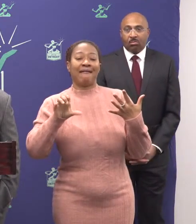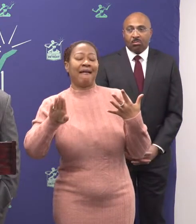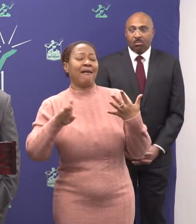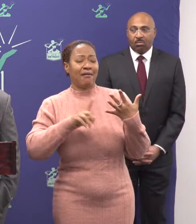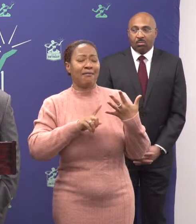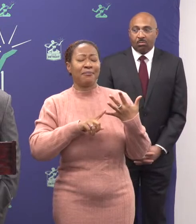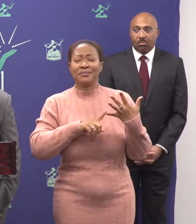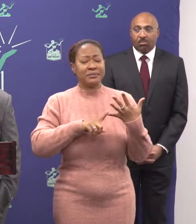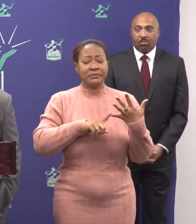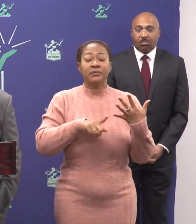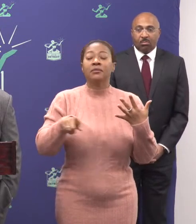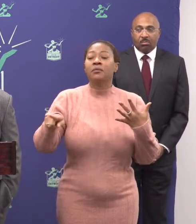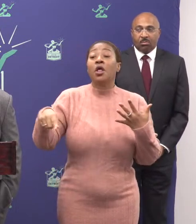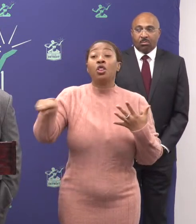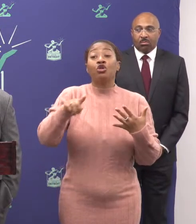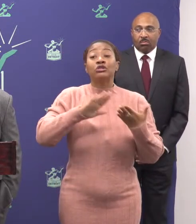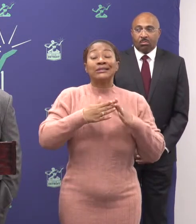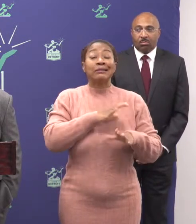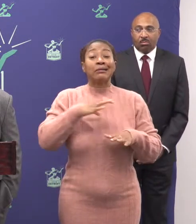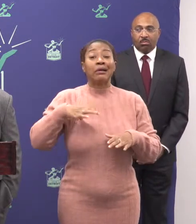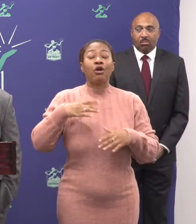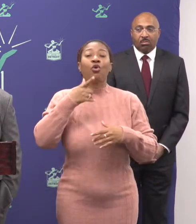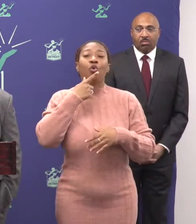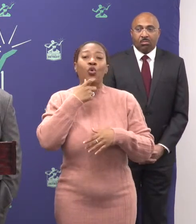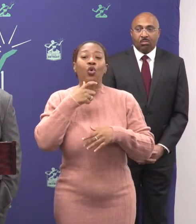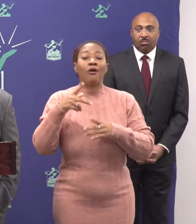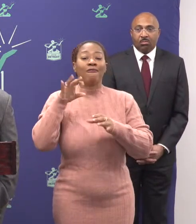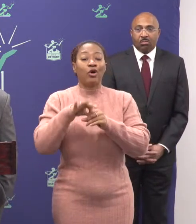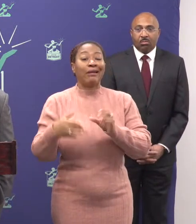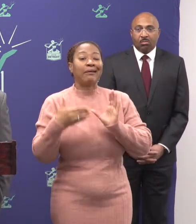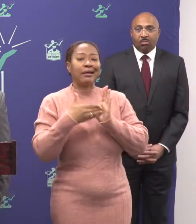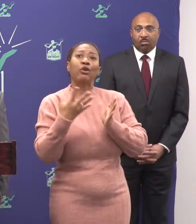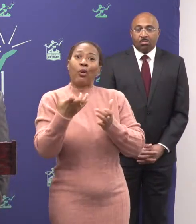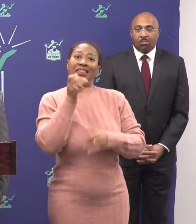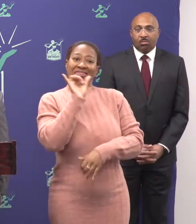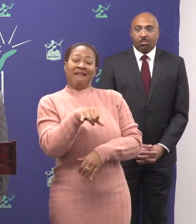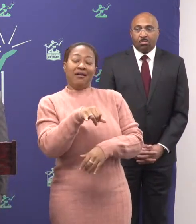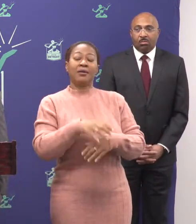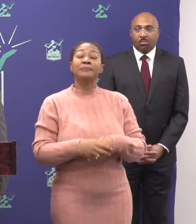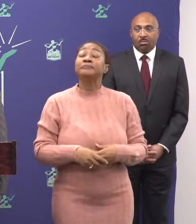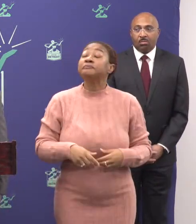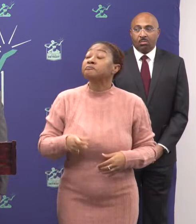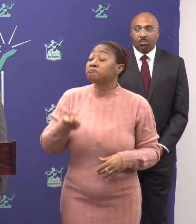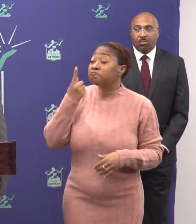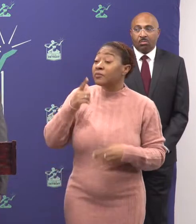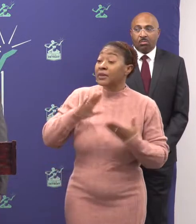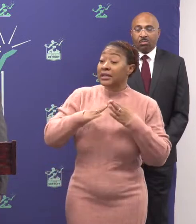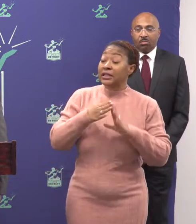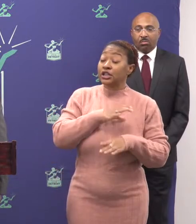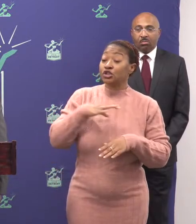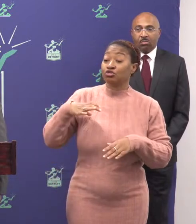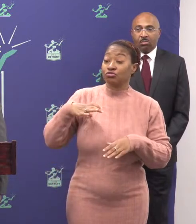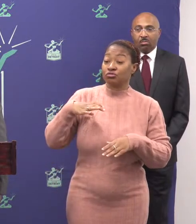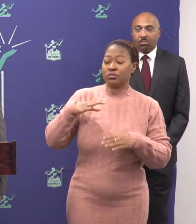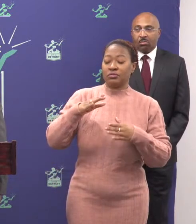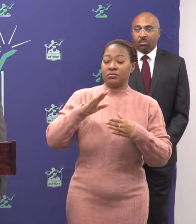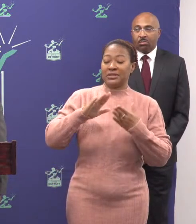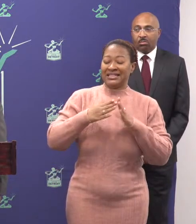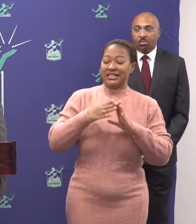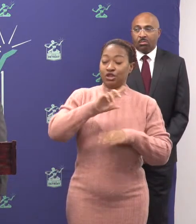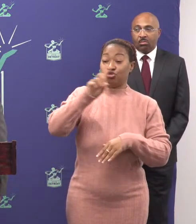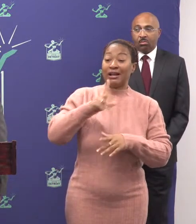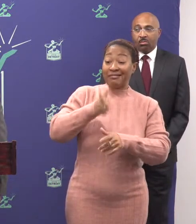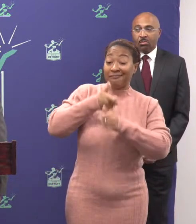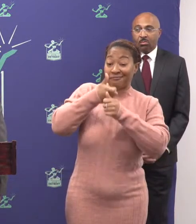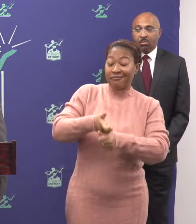council had wanted, those who specifically voted against the TransDev contract. So the City of Detroit is obligated to follow the procurement ordinance